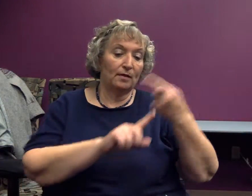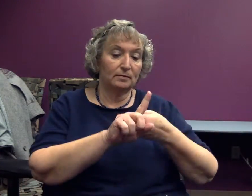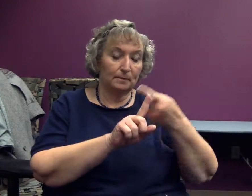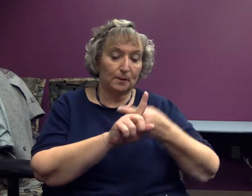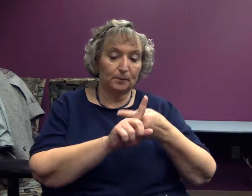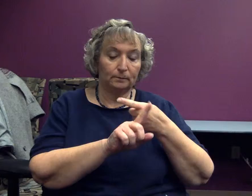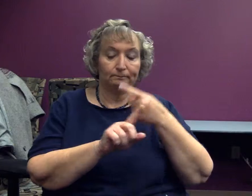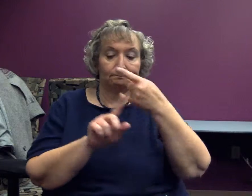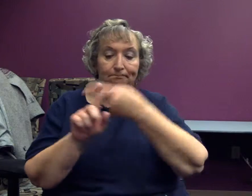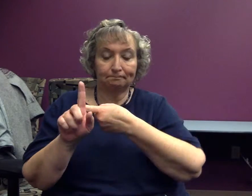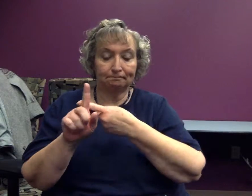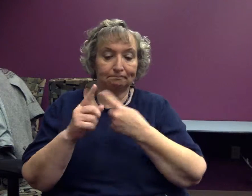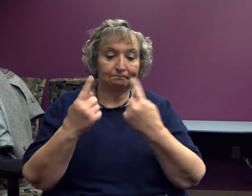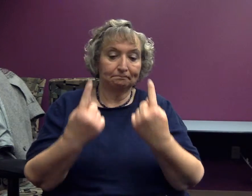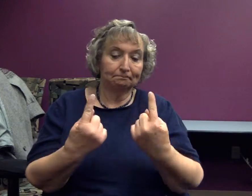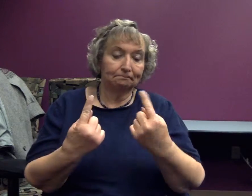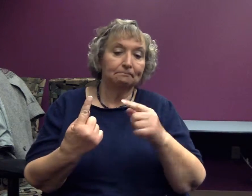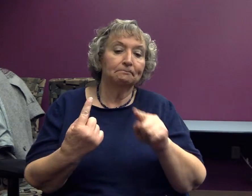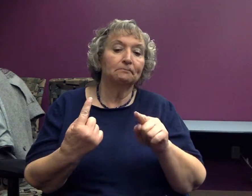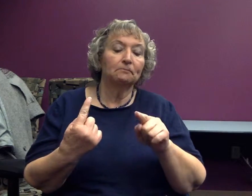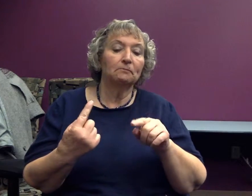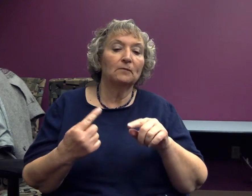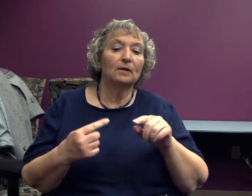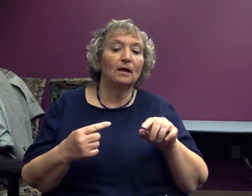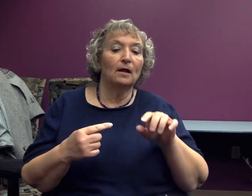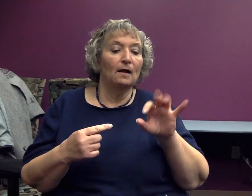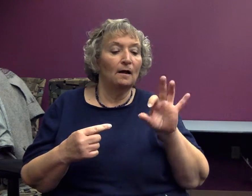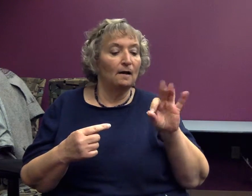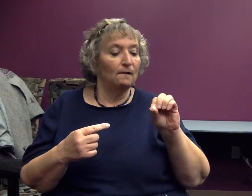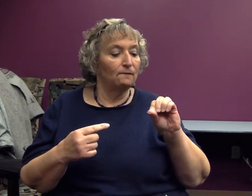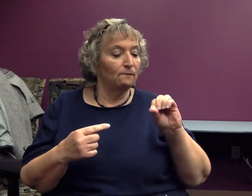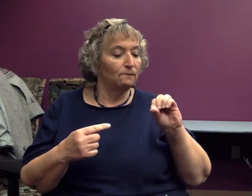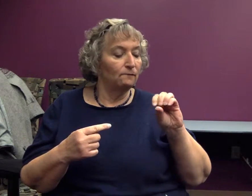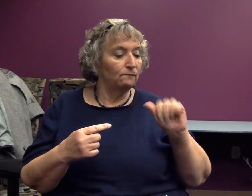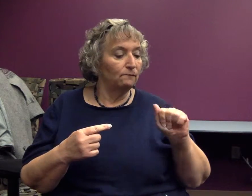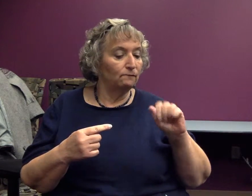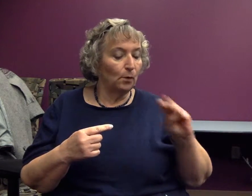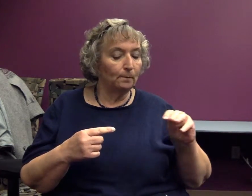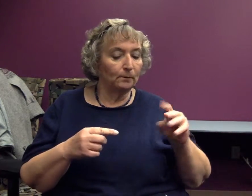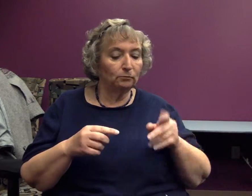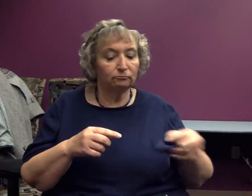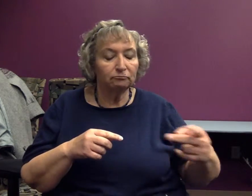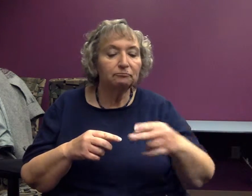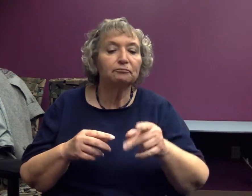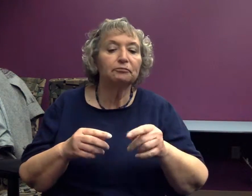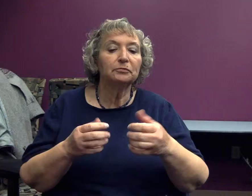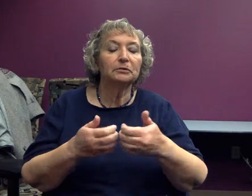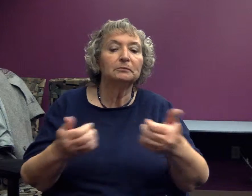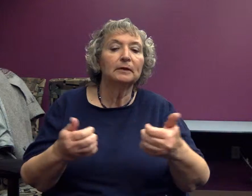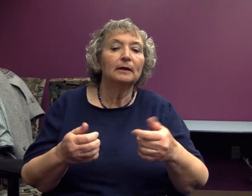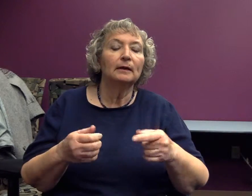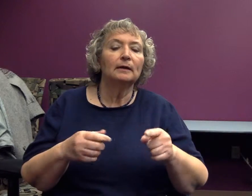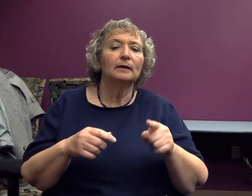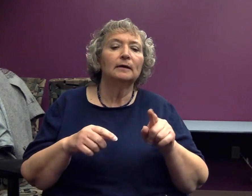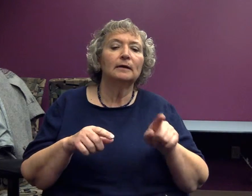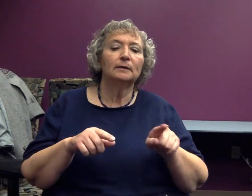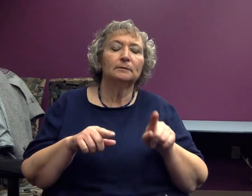folder. Two pieces of foam, cut little notches in it, ran them across there. What's the main difference between the two, though, is this. On